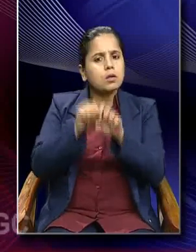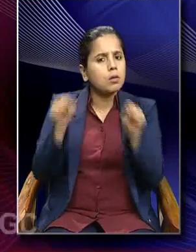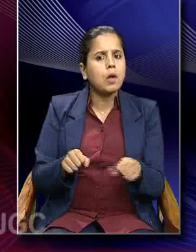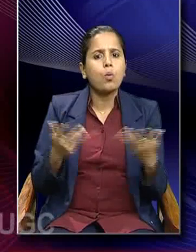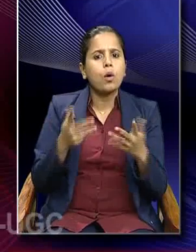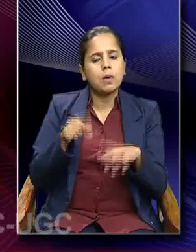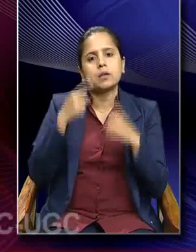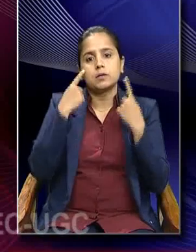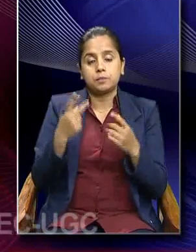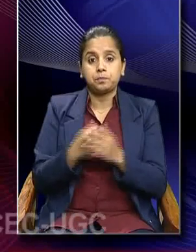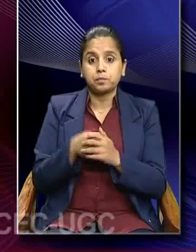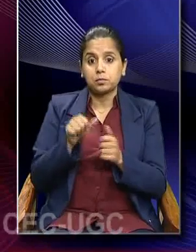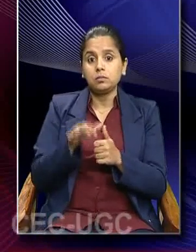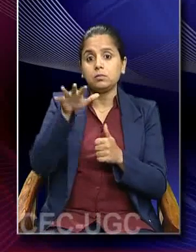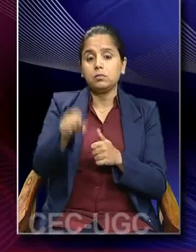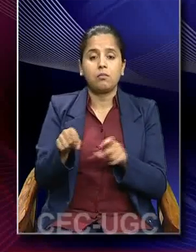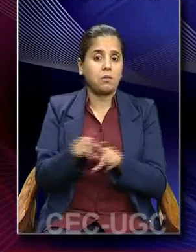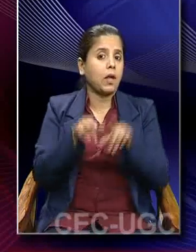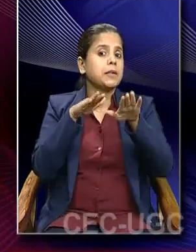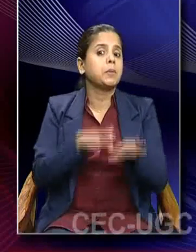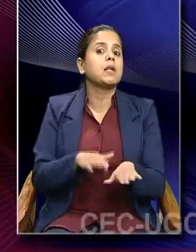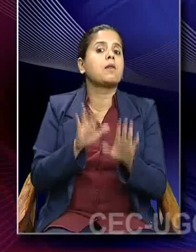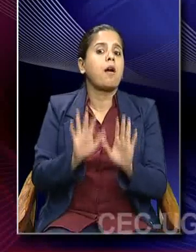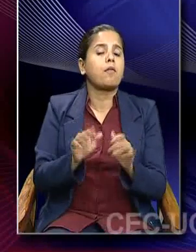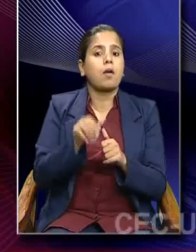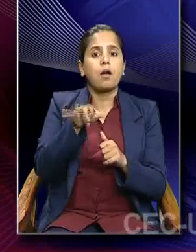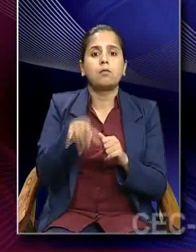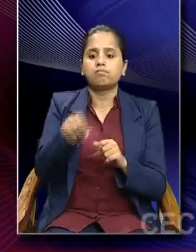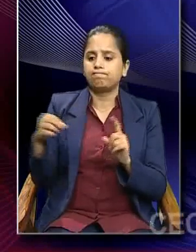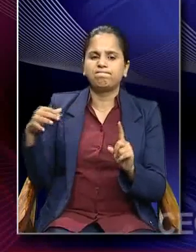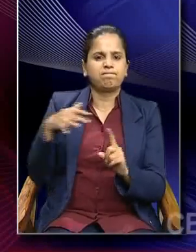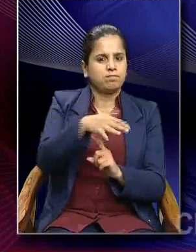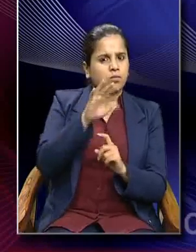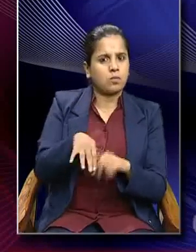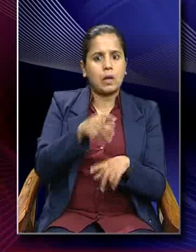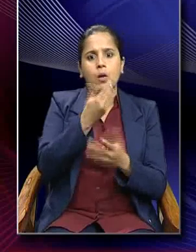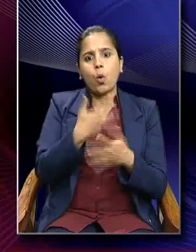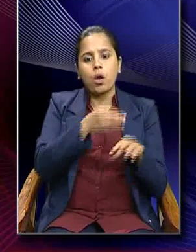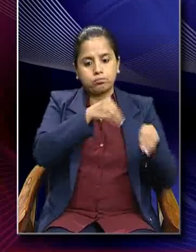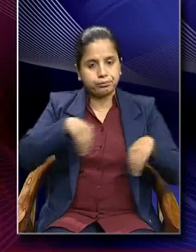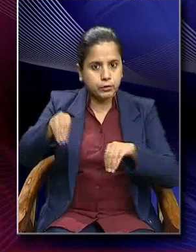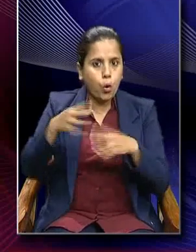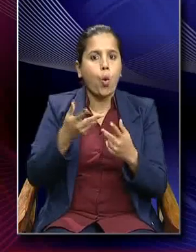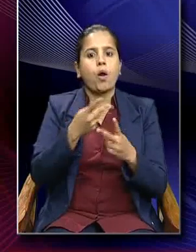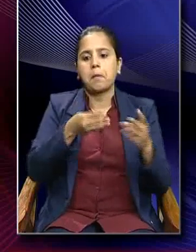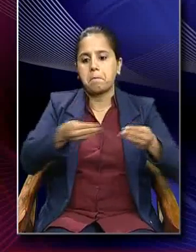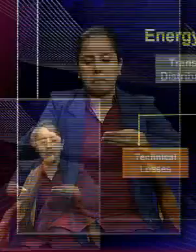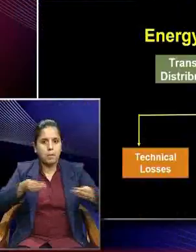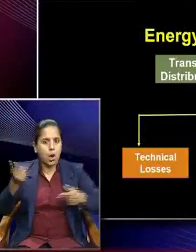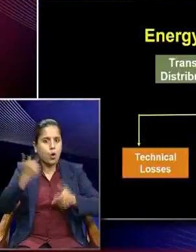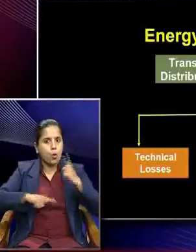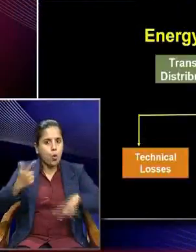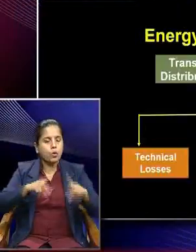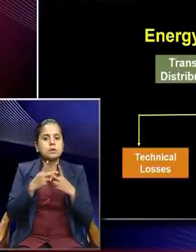Now, accessibility also is affected by the transmission and distribution losses.